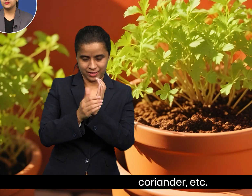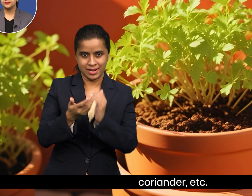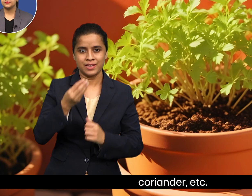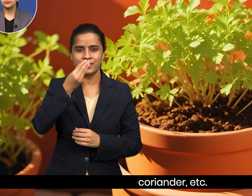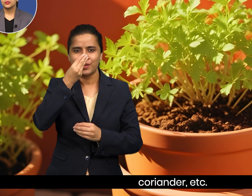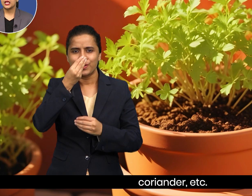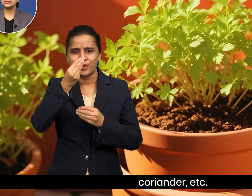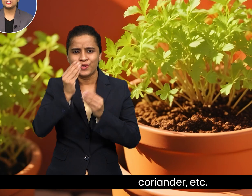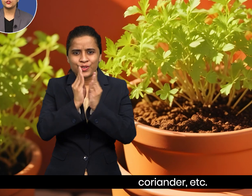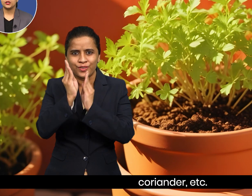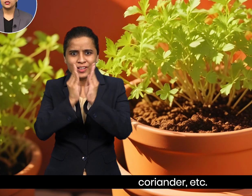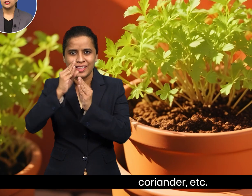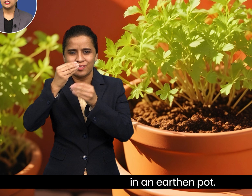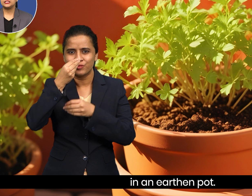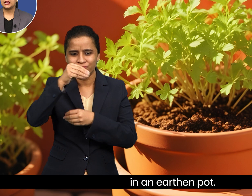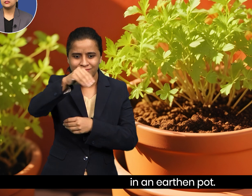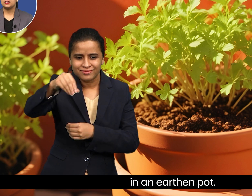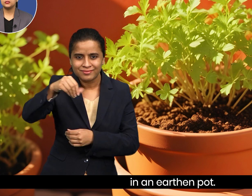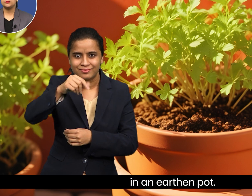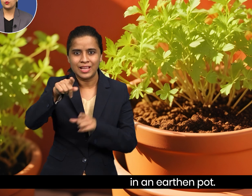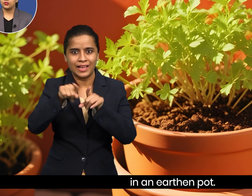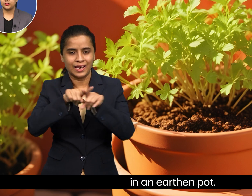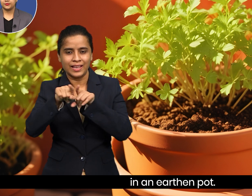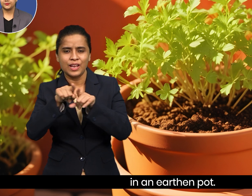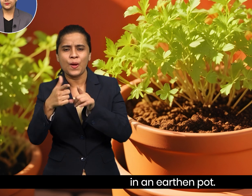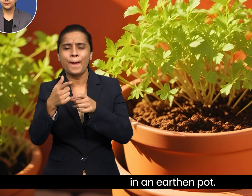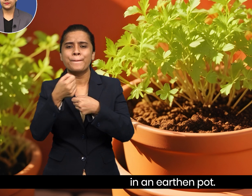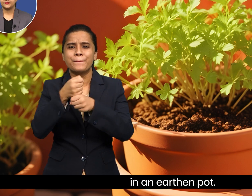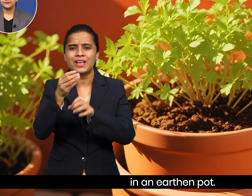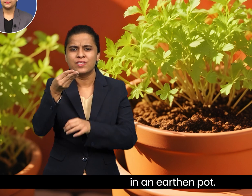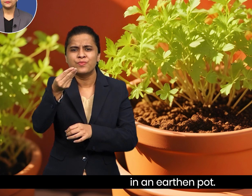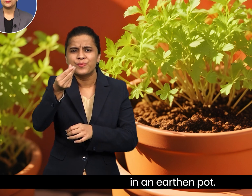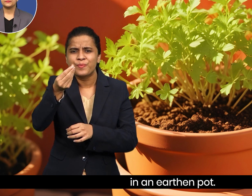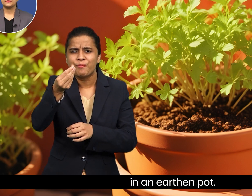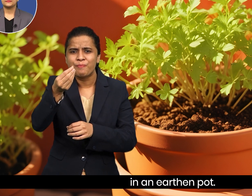coriander, etc. in an earthen pot.